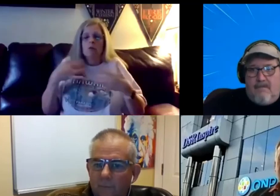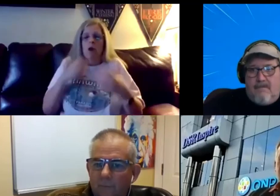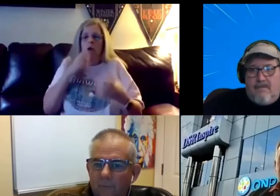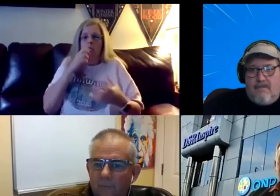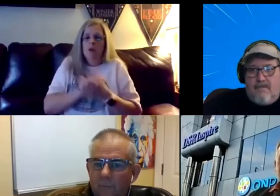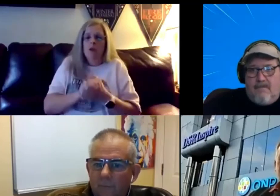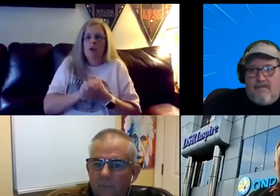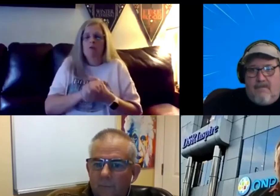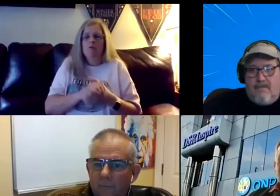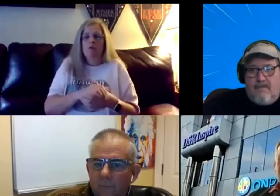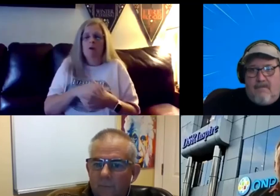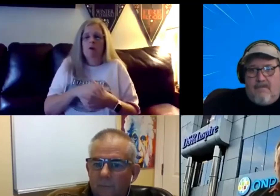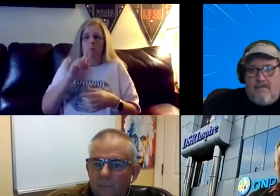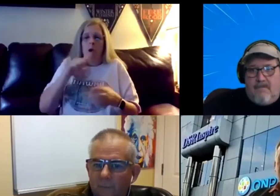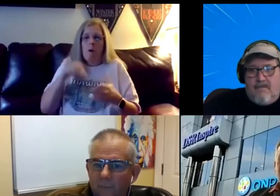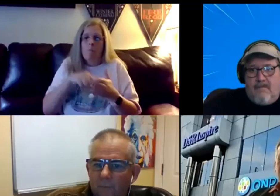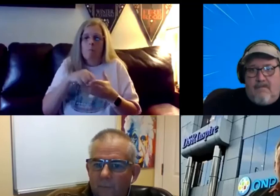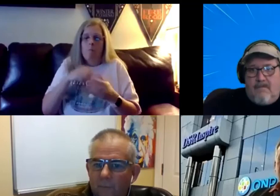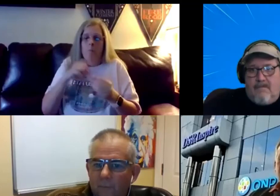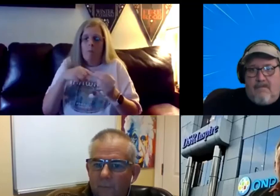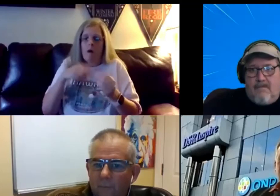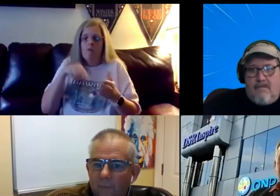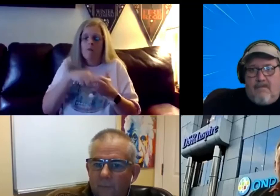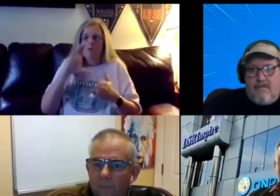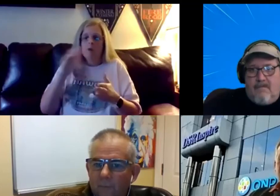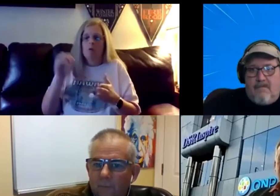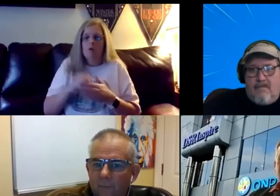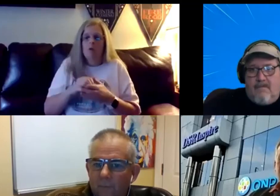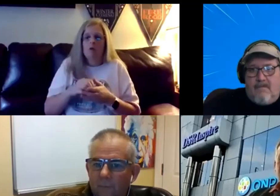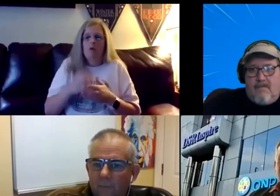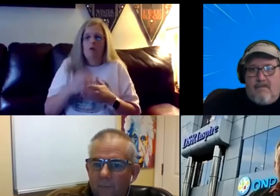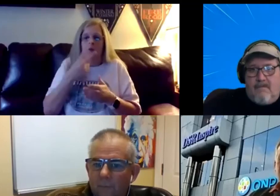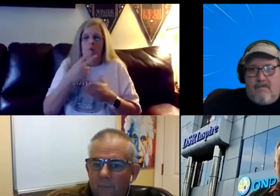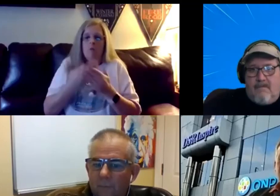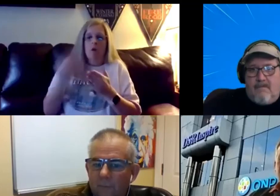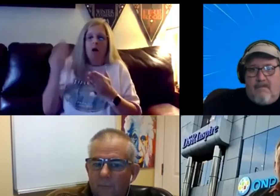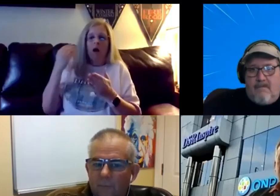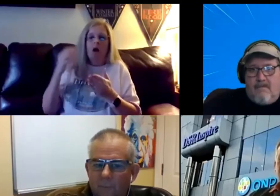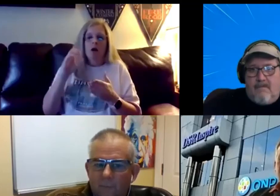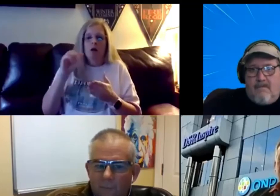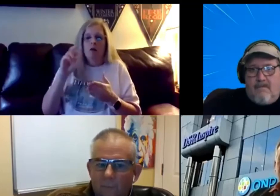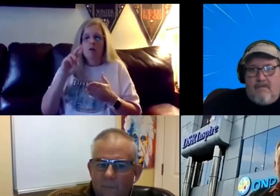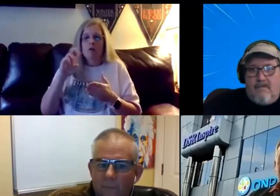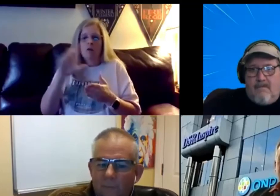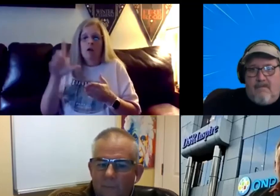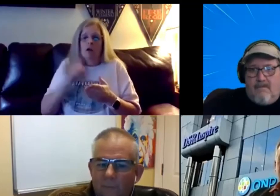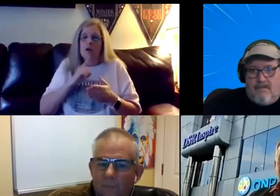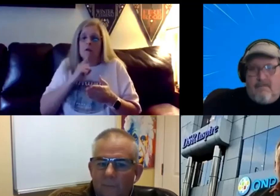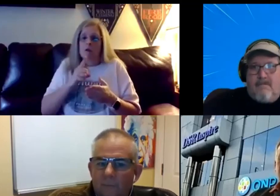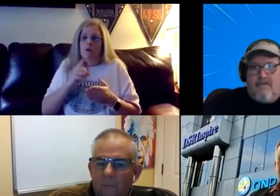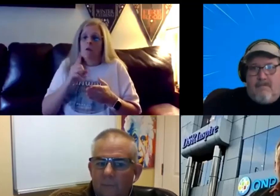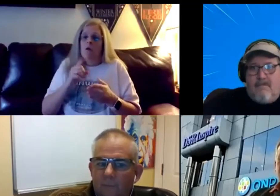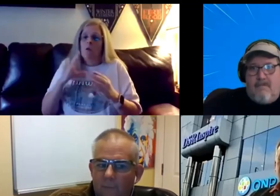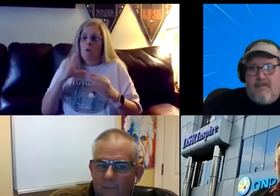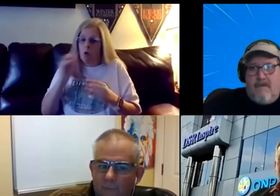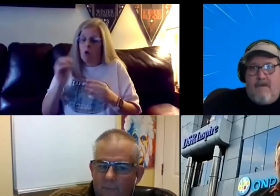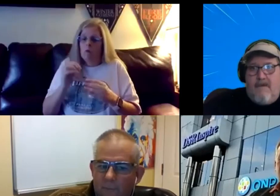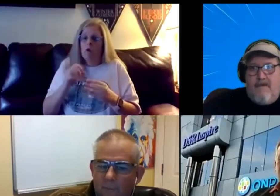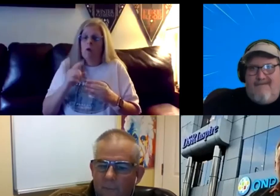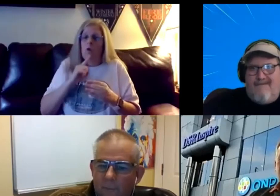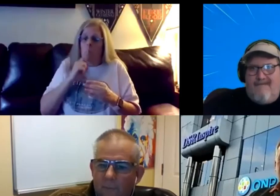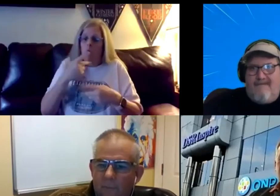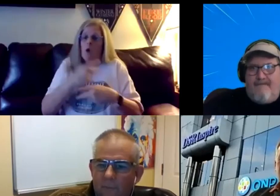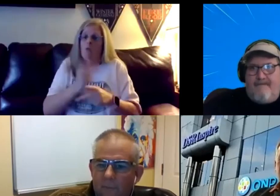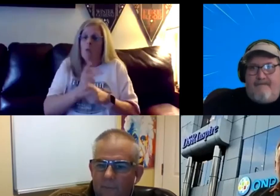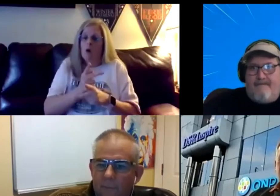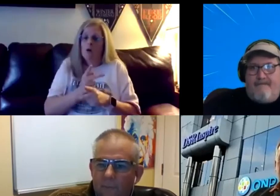about this company. And as you can see behind Daryl, it is for real. This is a real company. It has real products, and